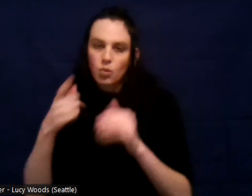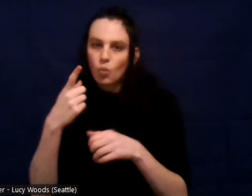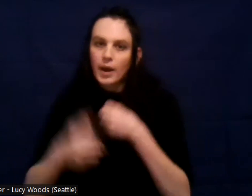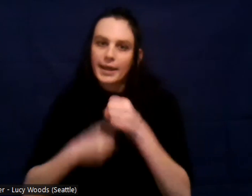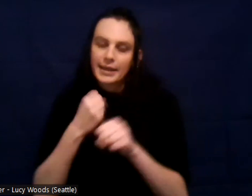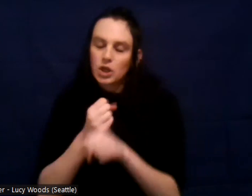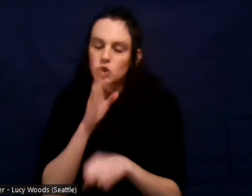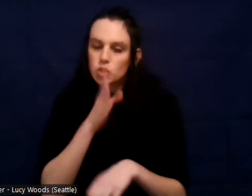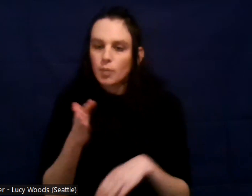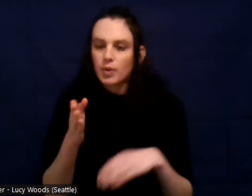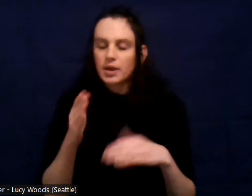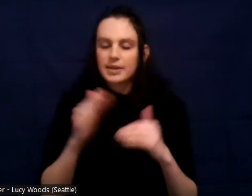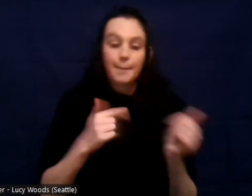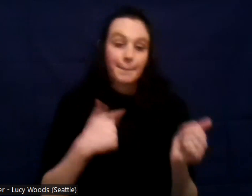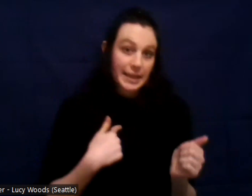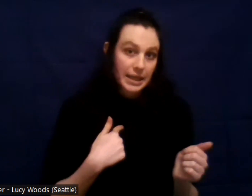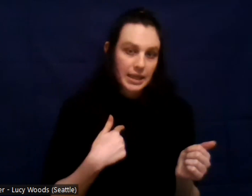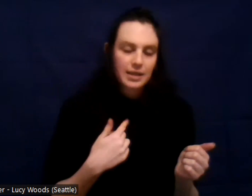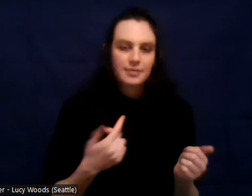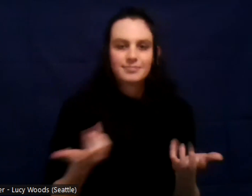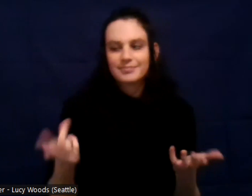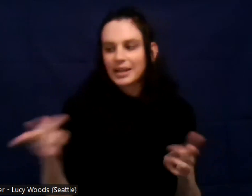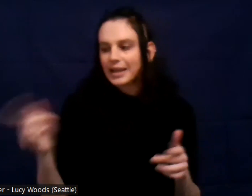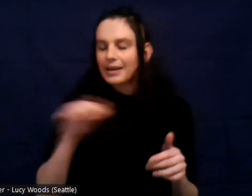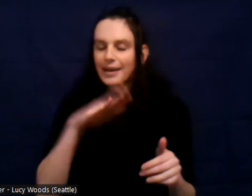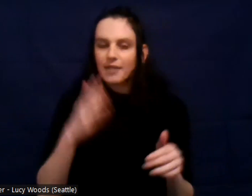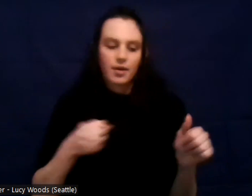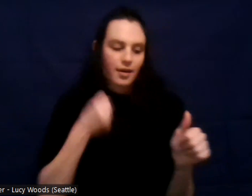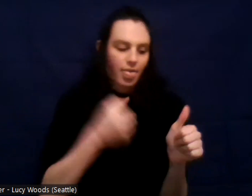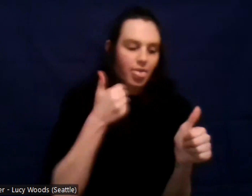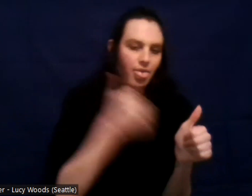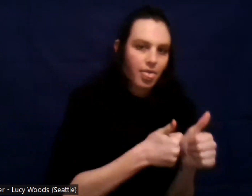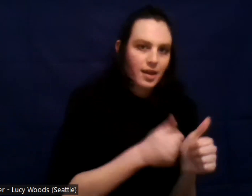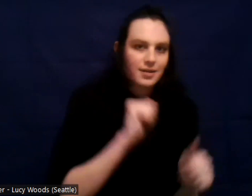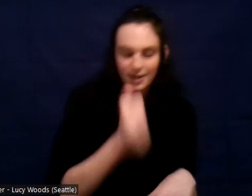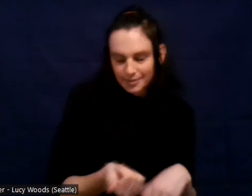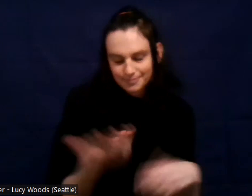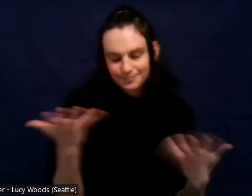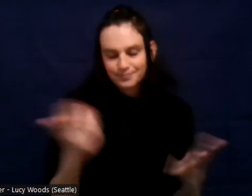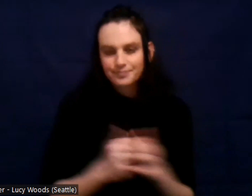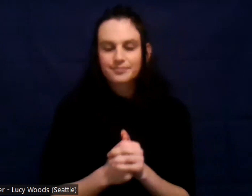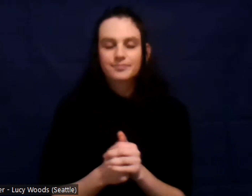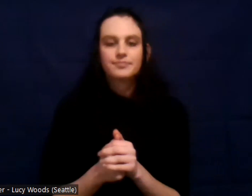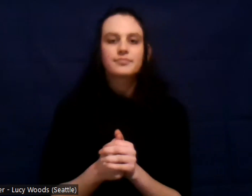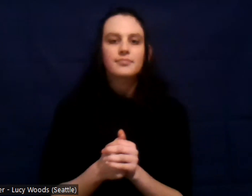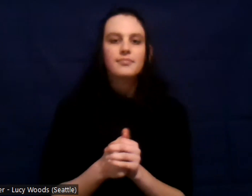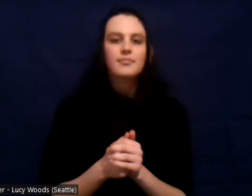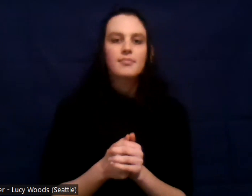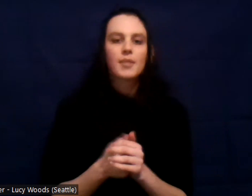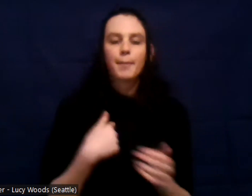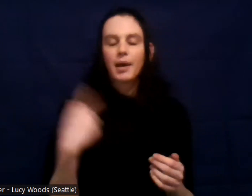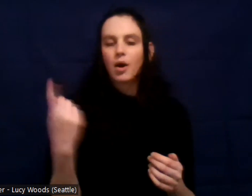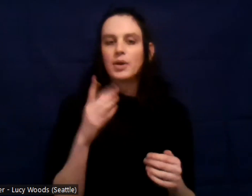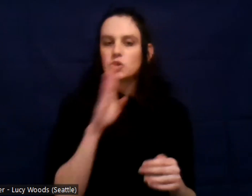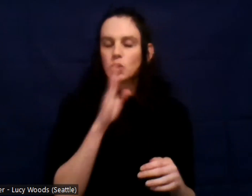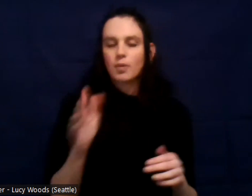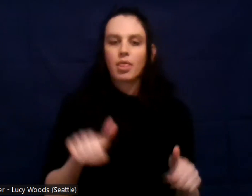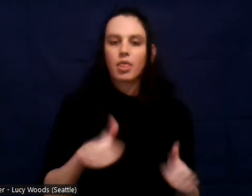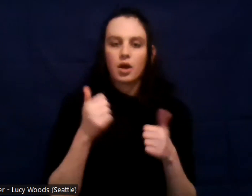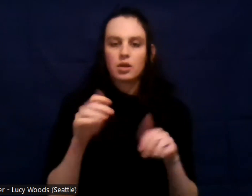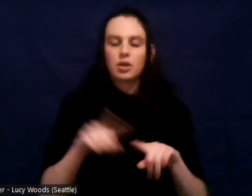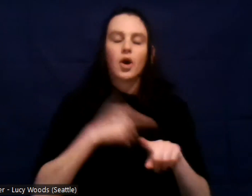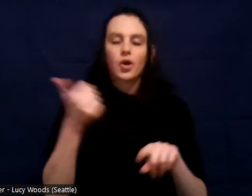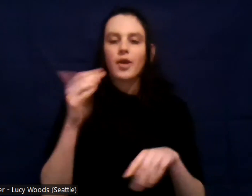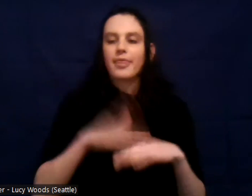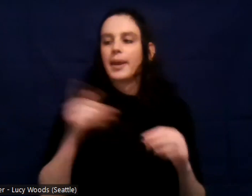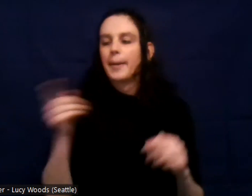But we both had some serious work to do. We learned how to be two people in recovery